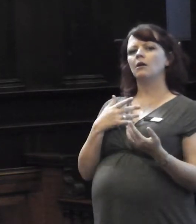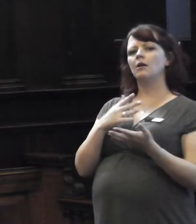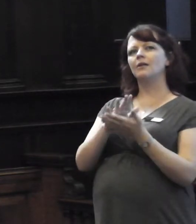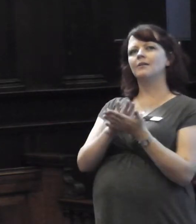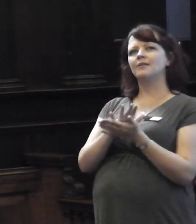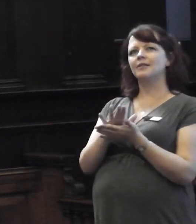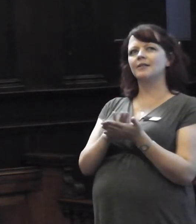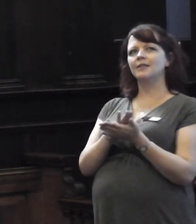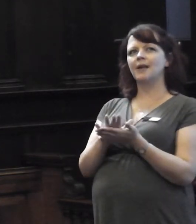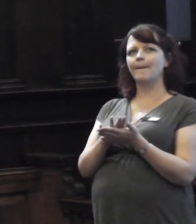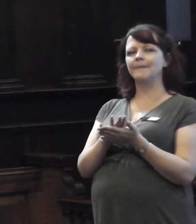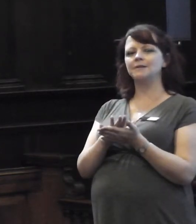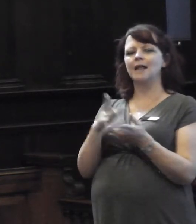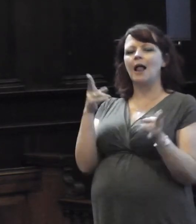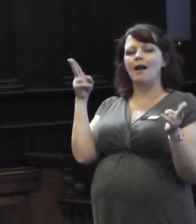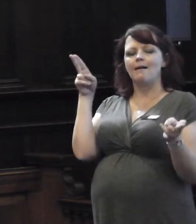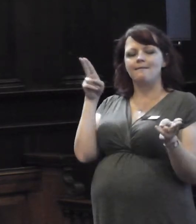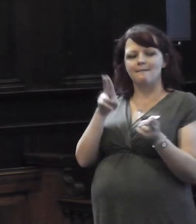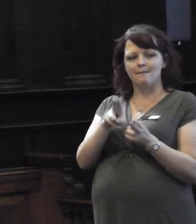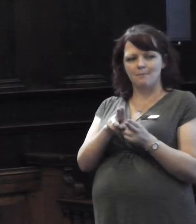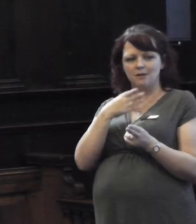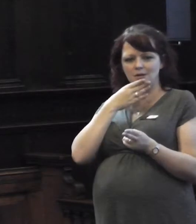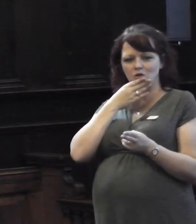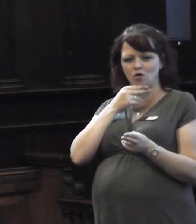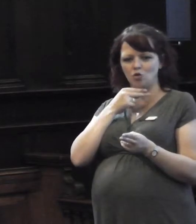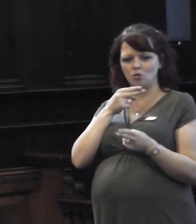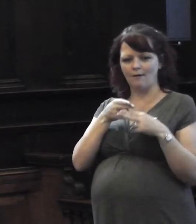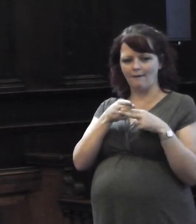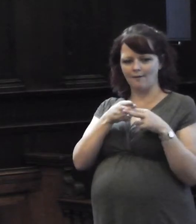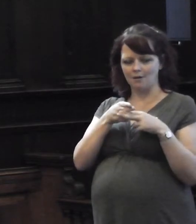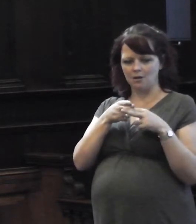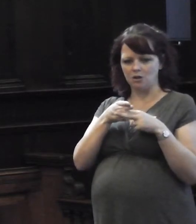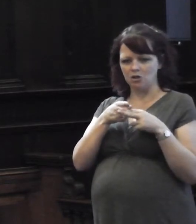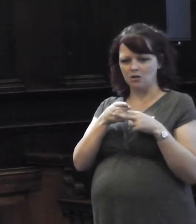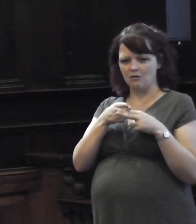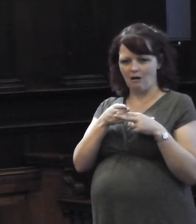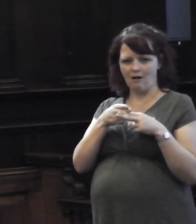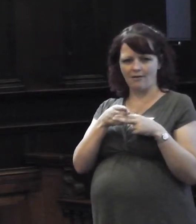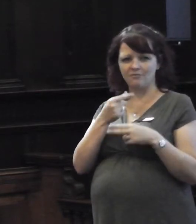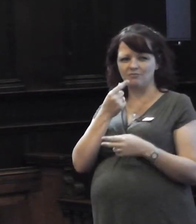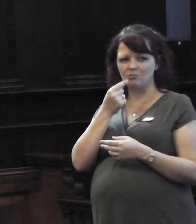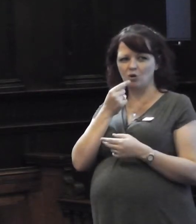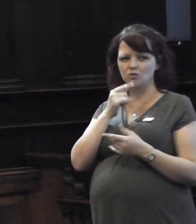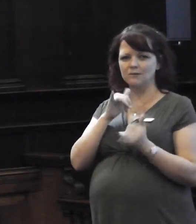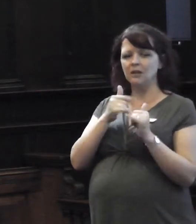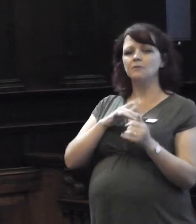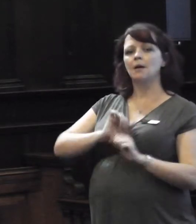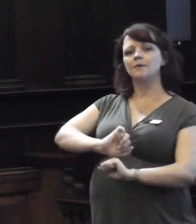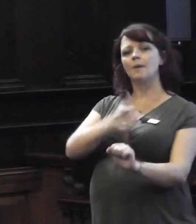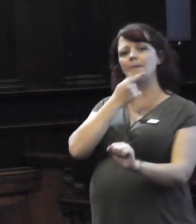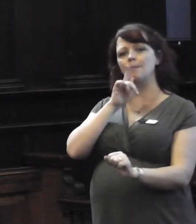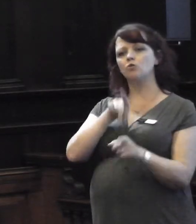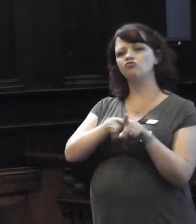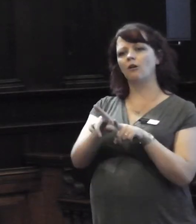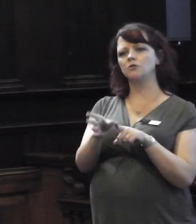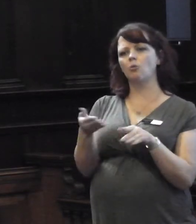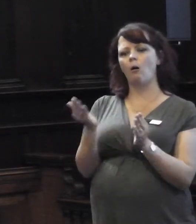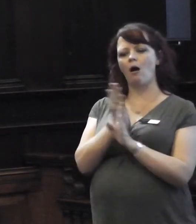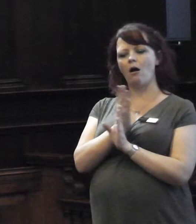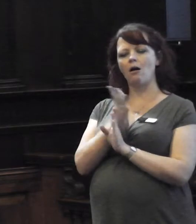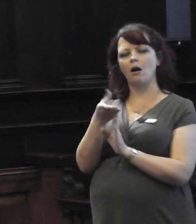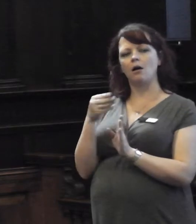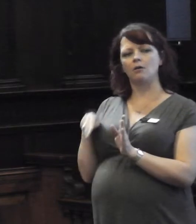knives can lead to attempts to secrete a blade, and so strict